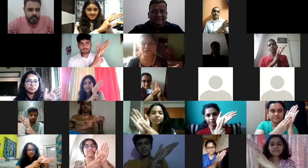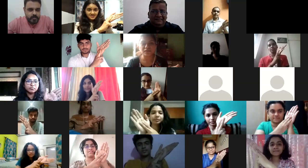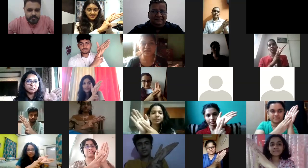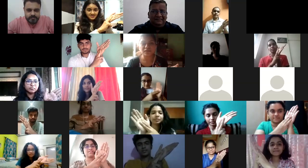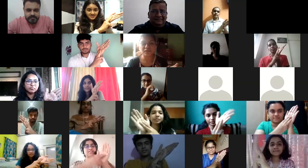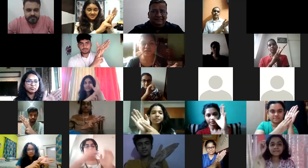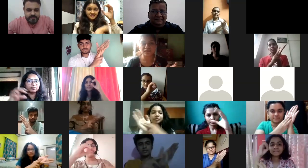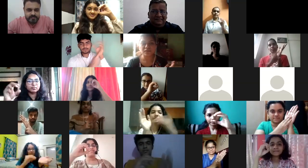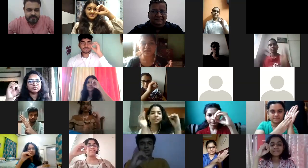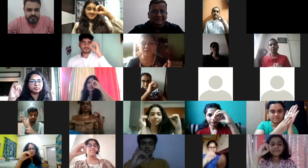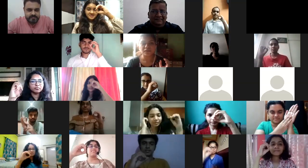O.